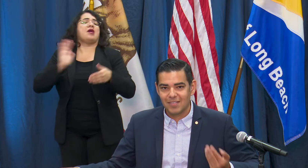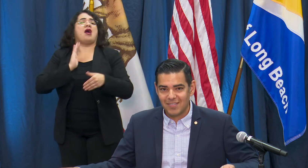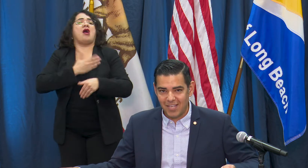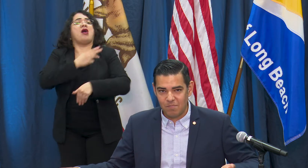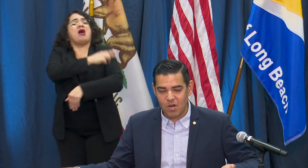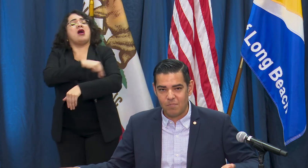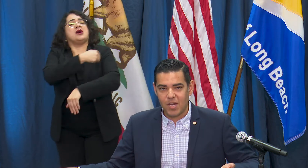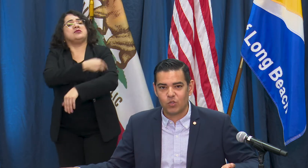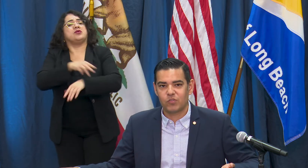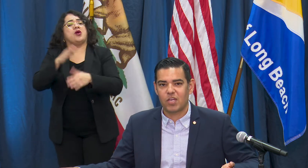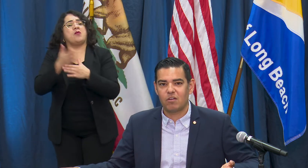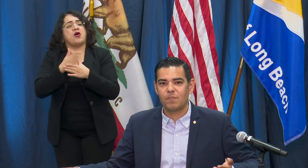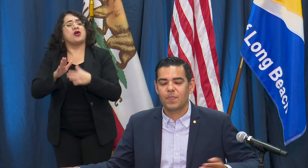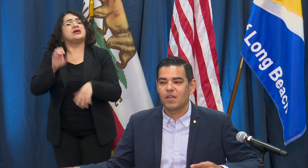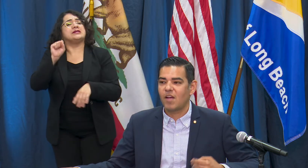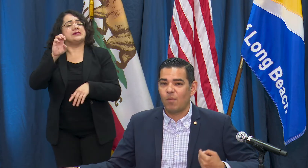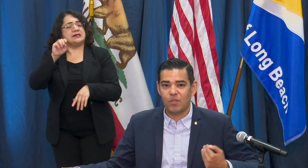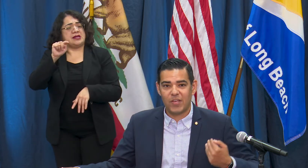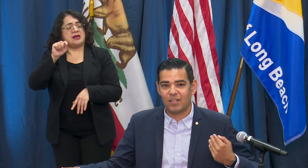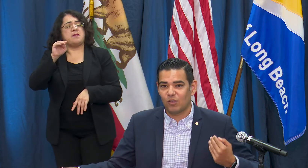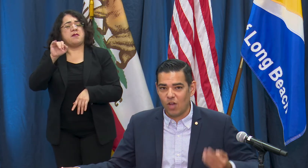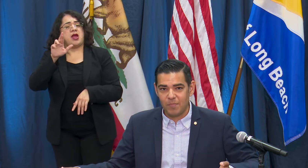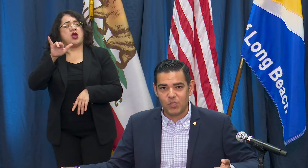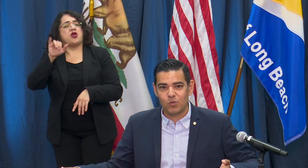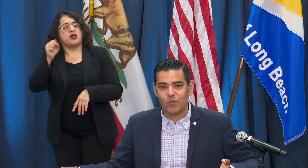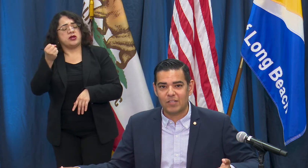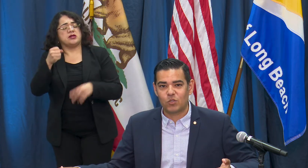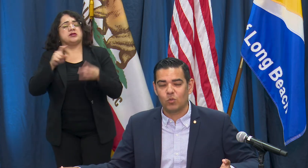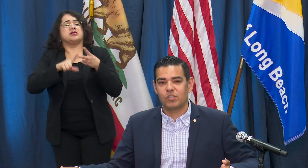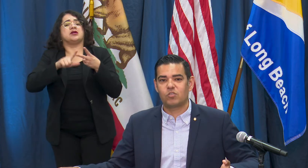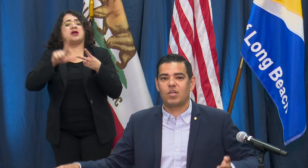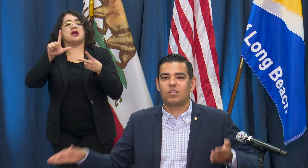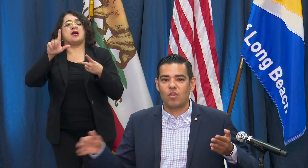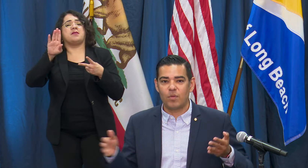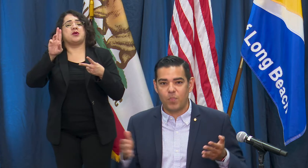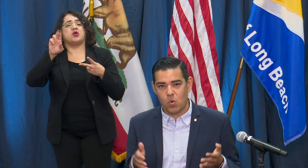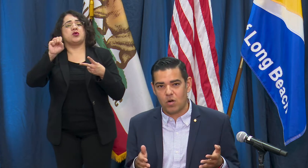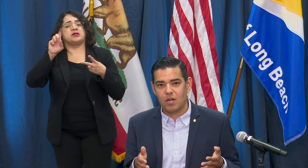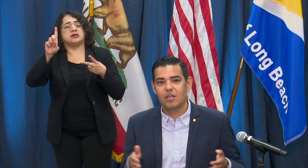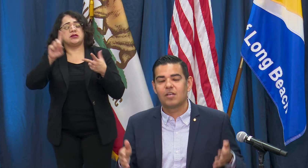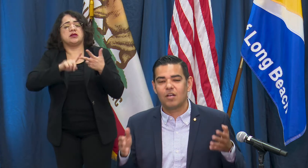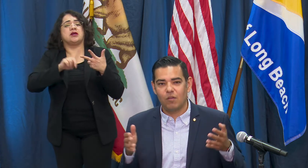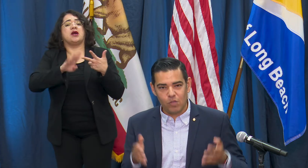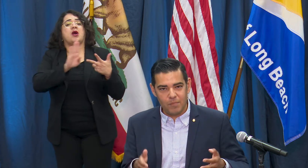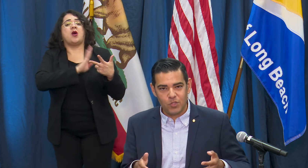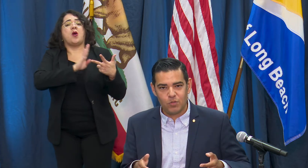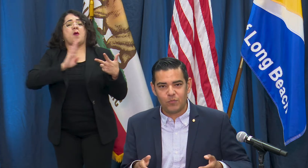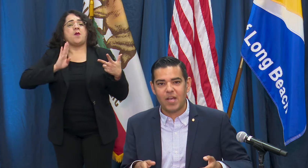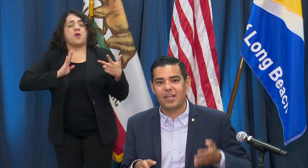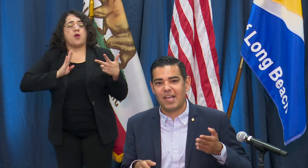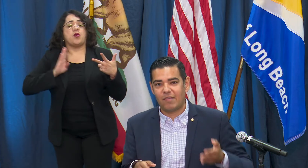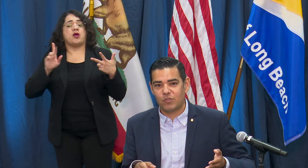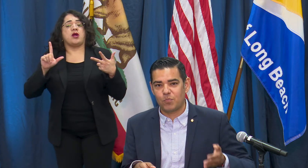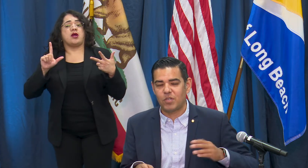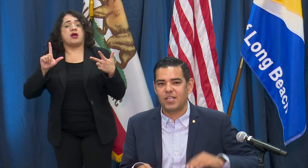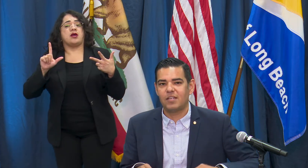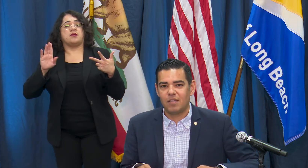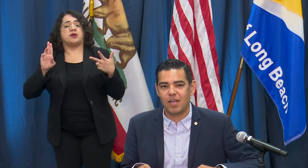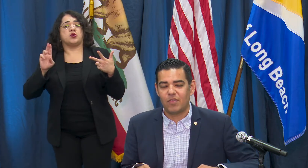partners, St. Mary Medical Center. I want to thank Long Beach Unified School District, the board of Long Beach Unified,